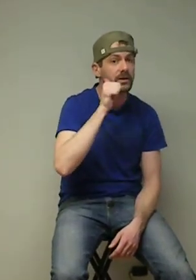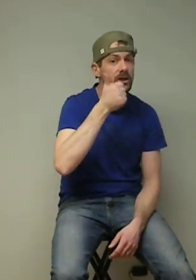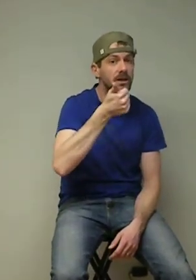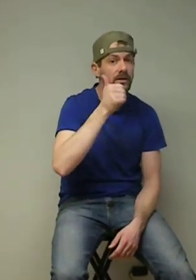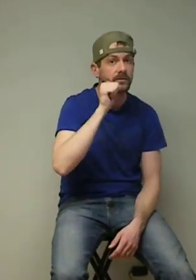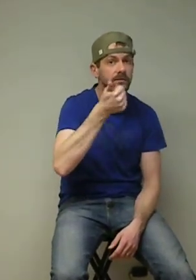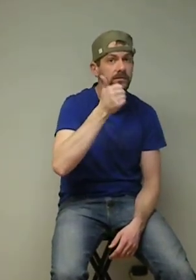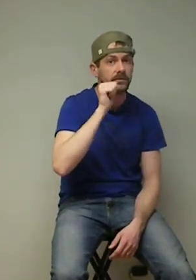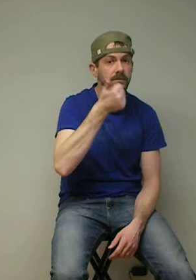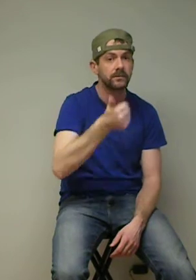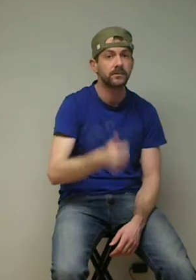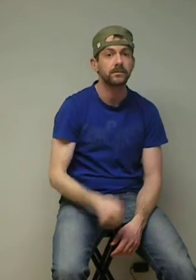cheek.